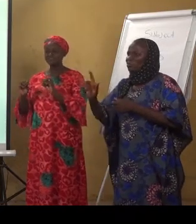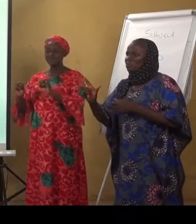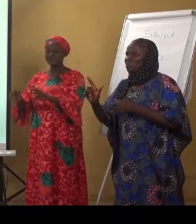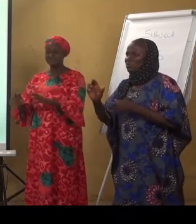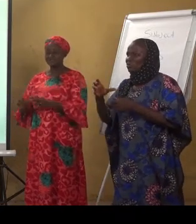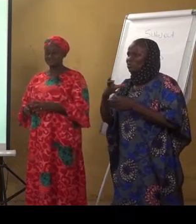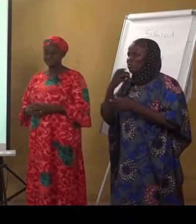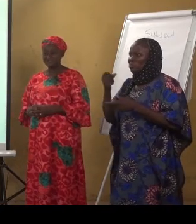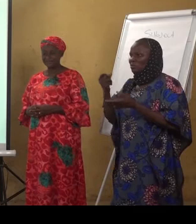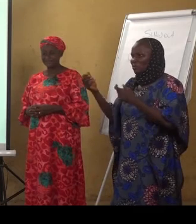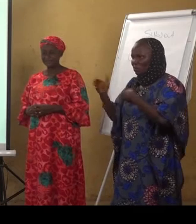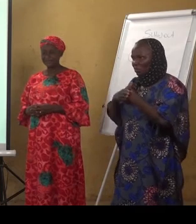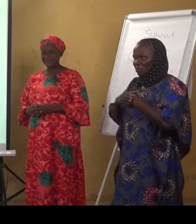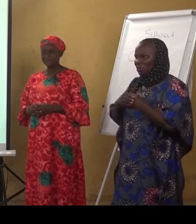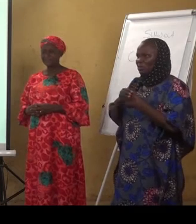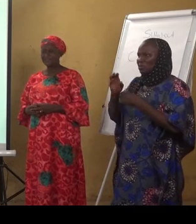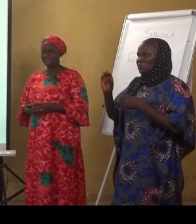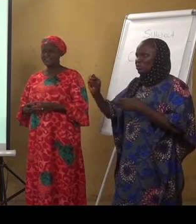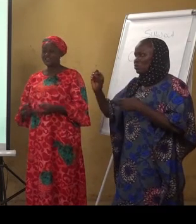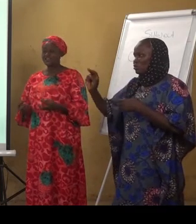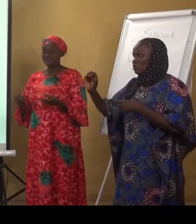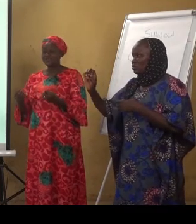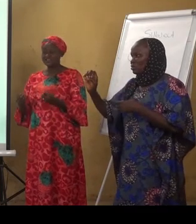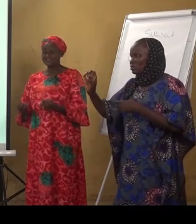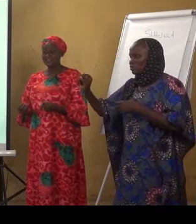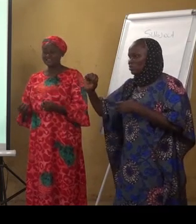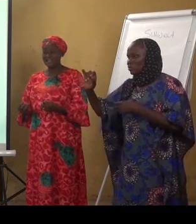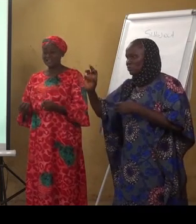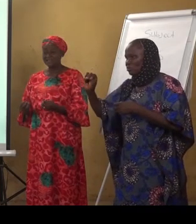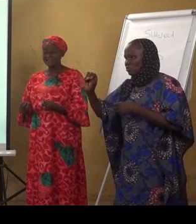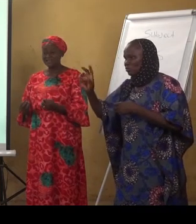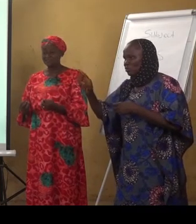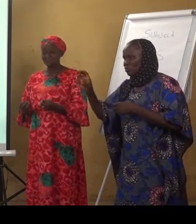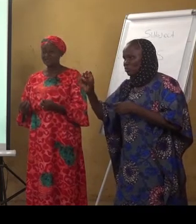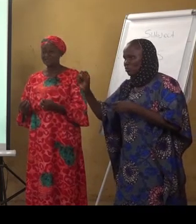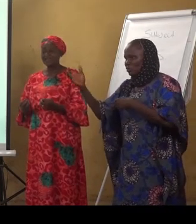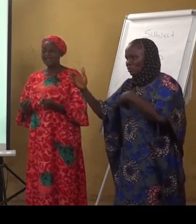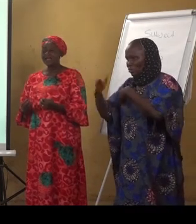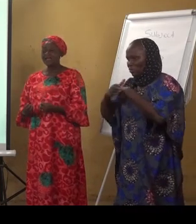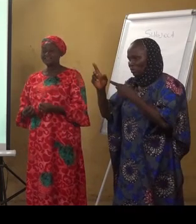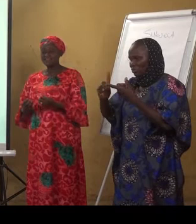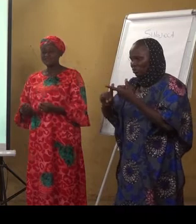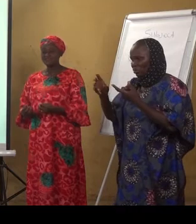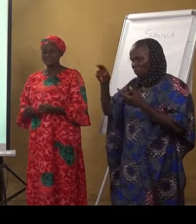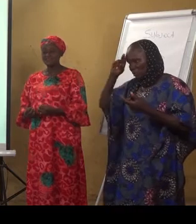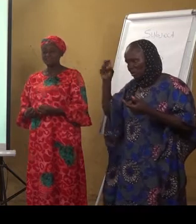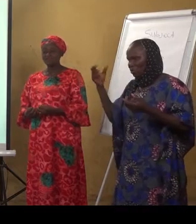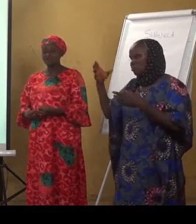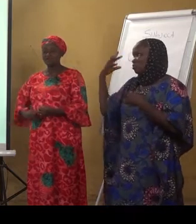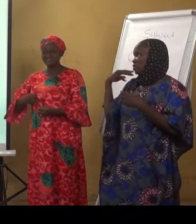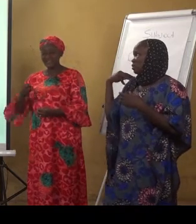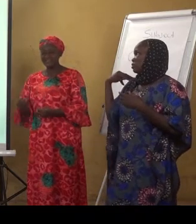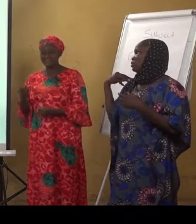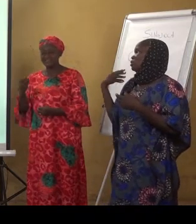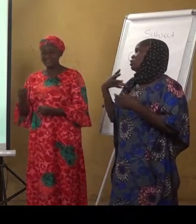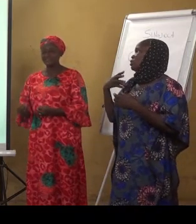Onesimus back to his master. You see, he wrote this letter, that is Paul, and gave Onesimus